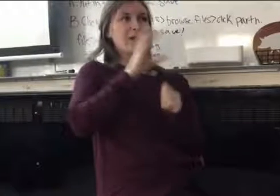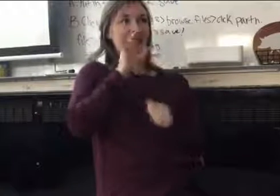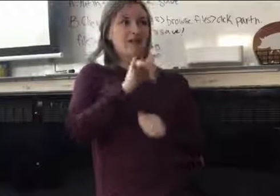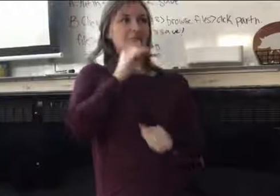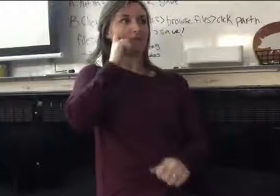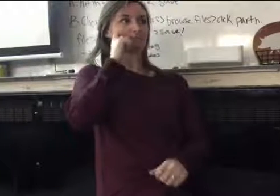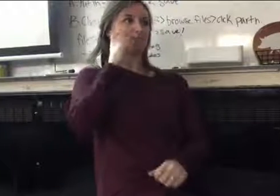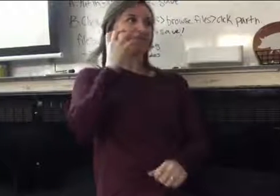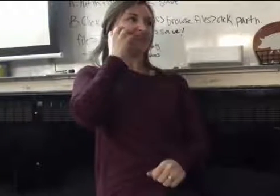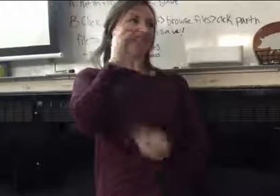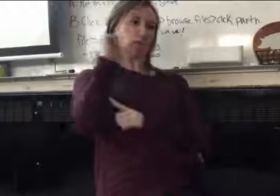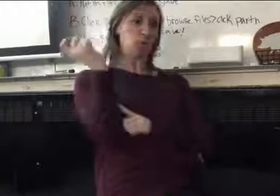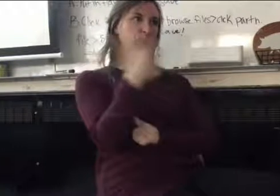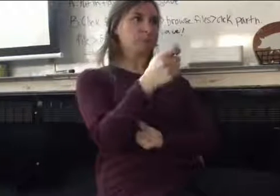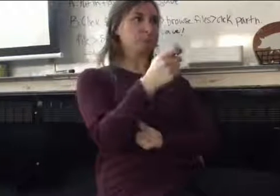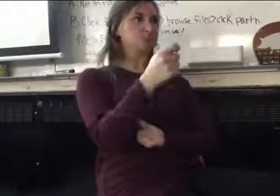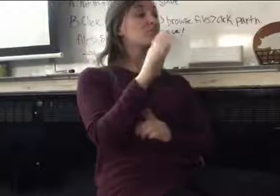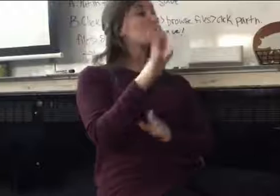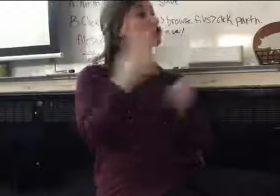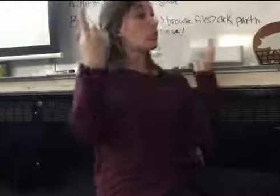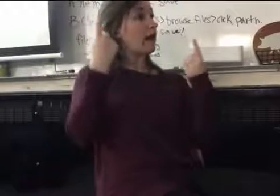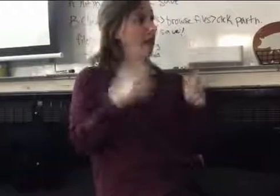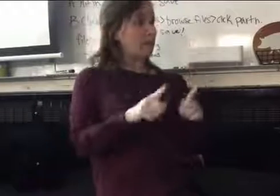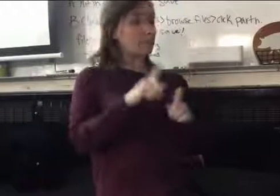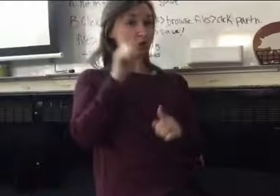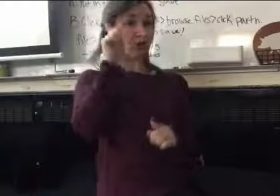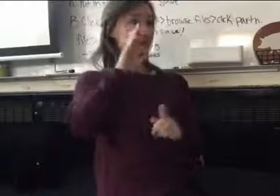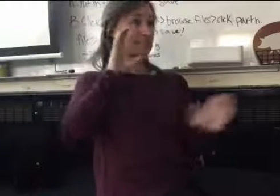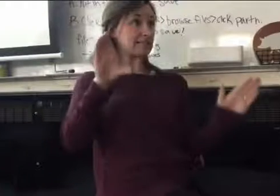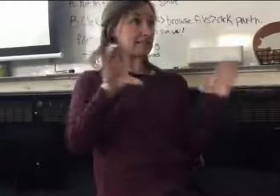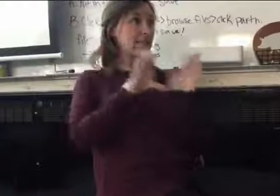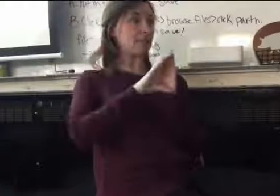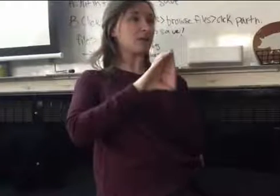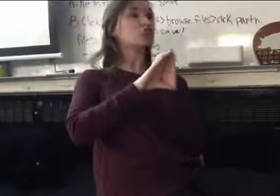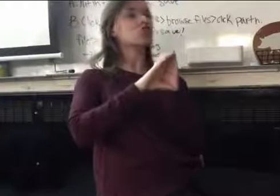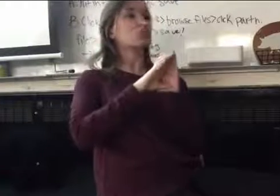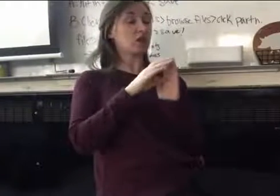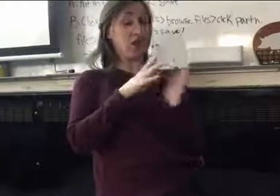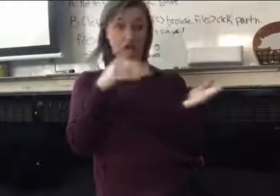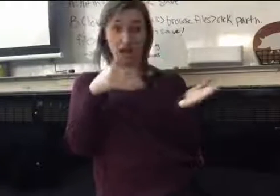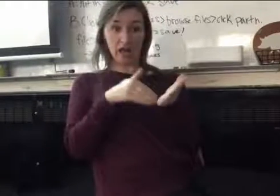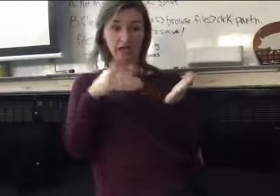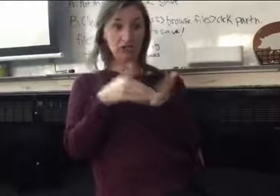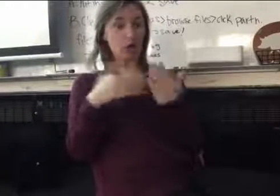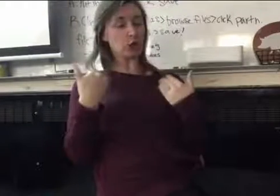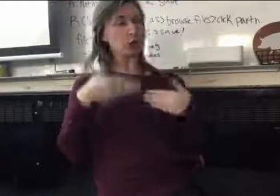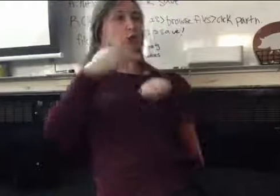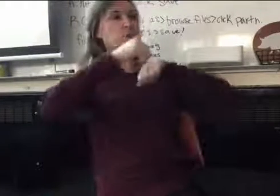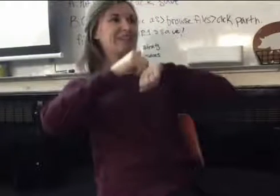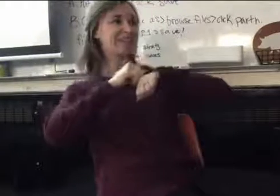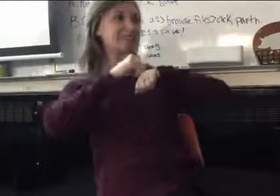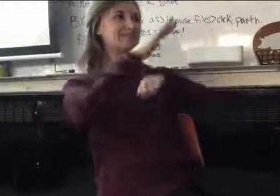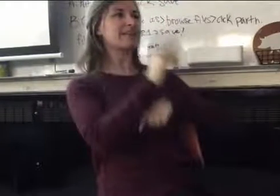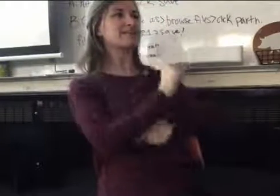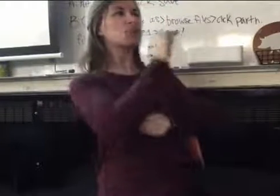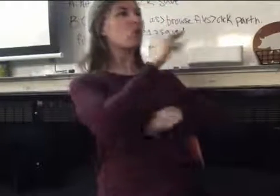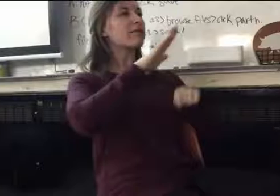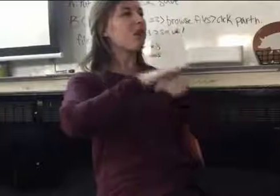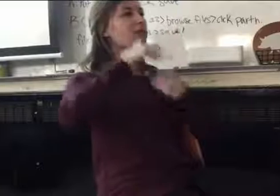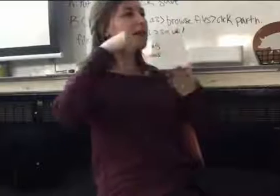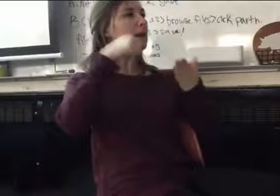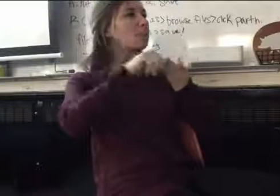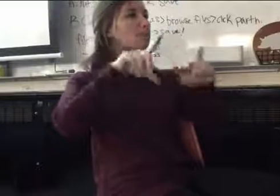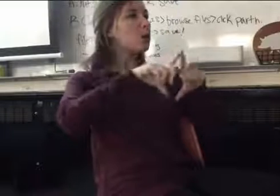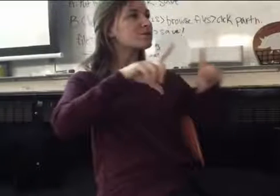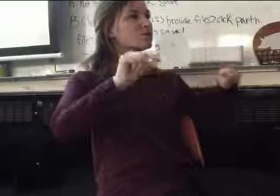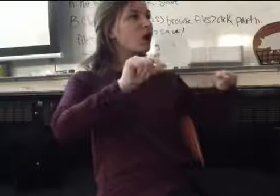whip. Now what happens is that this image gets sent by a doctor up north on a postcard. It was like, why would they make a